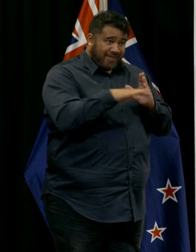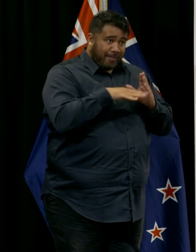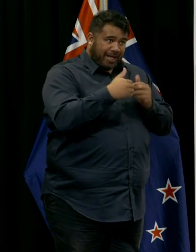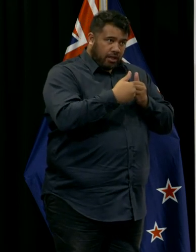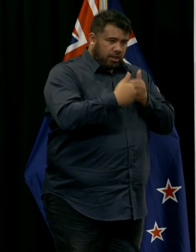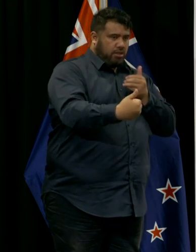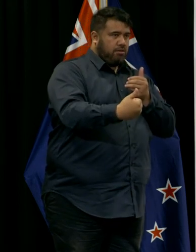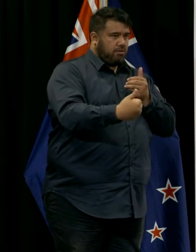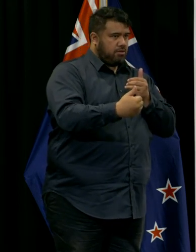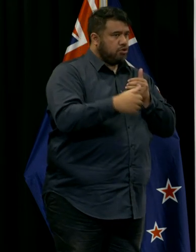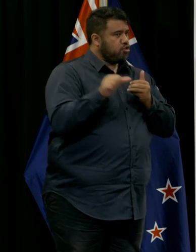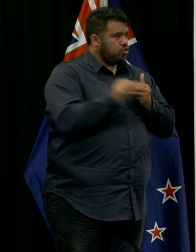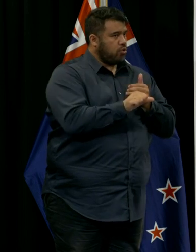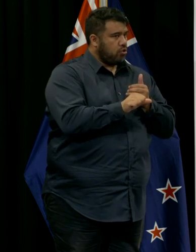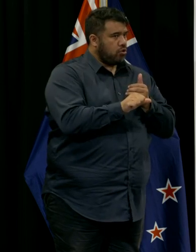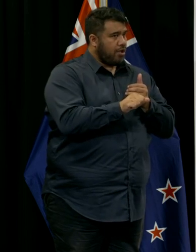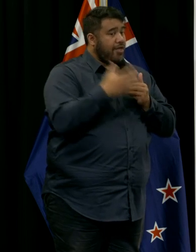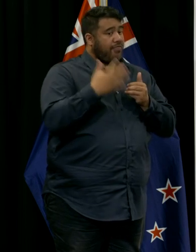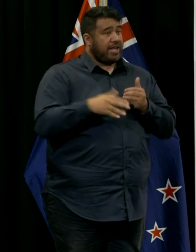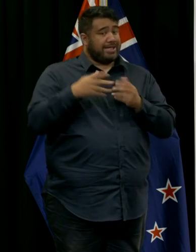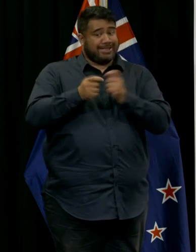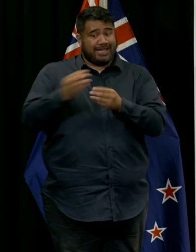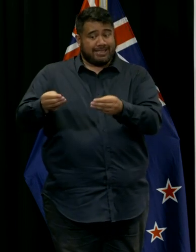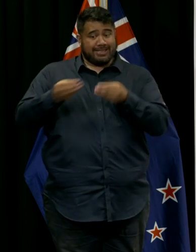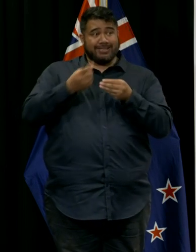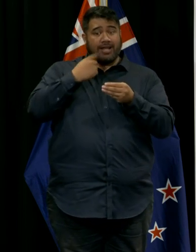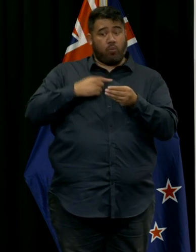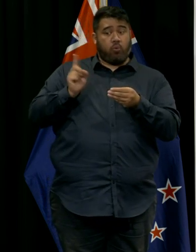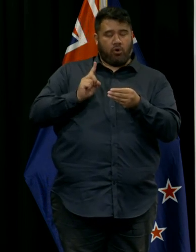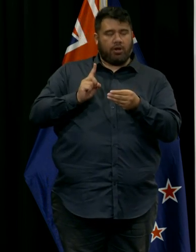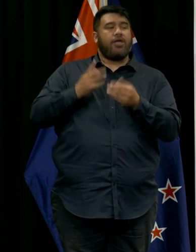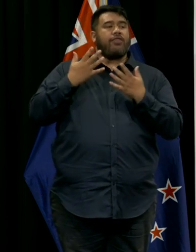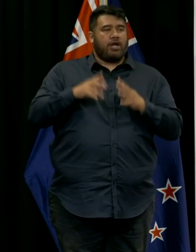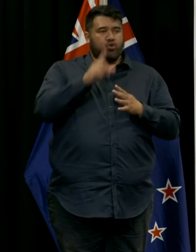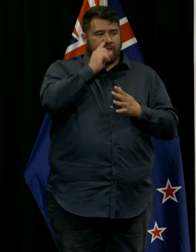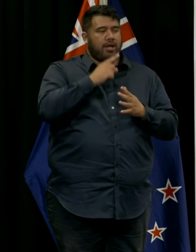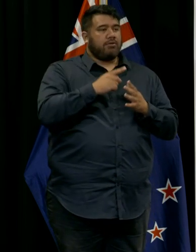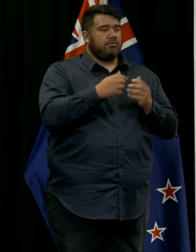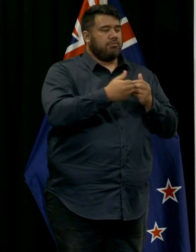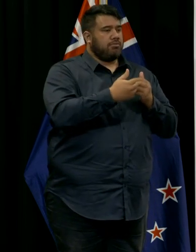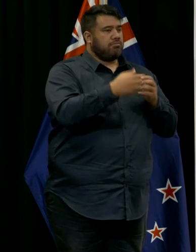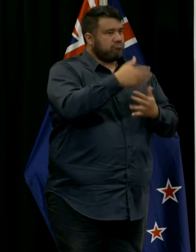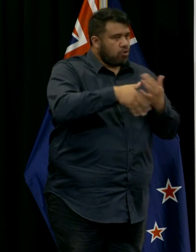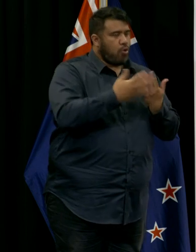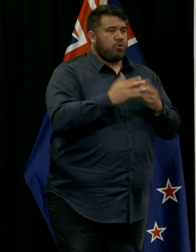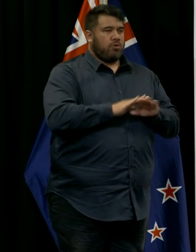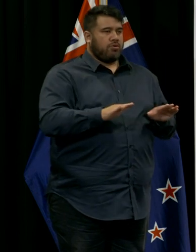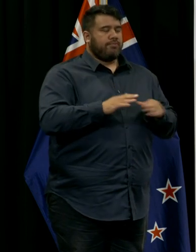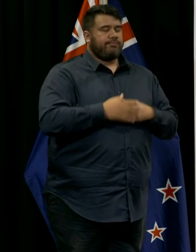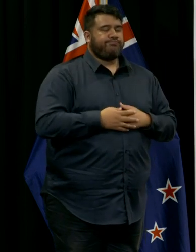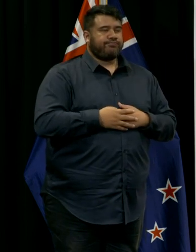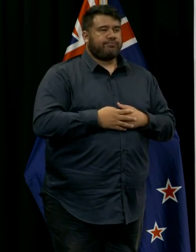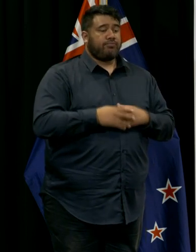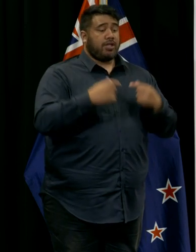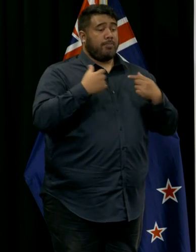own household until the test result is available. Public health staff and Ministry of Health staff